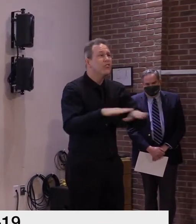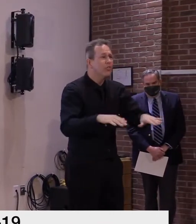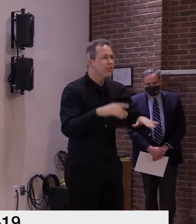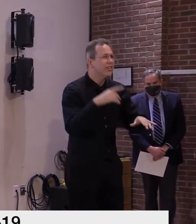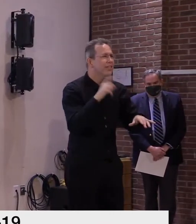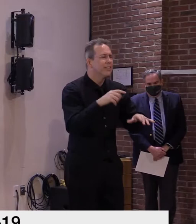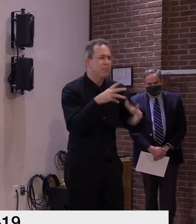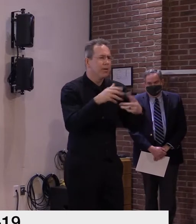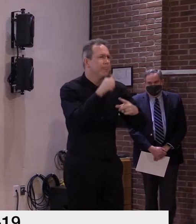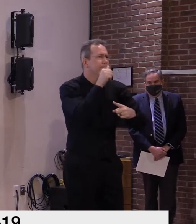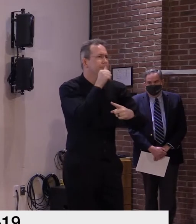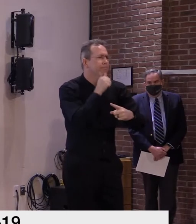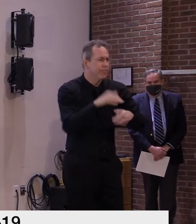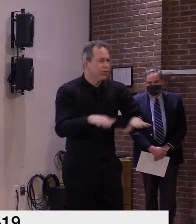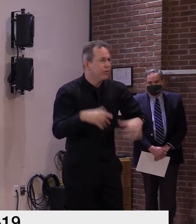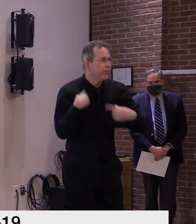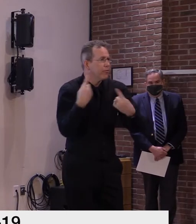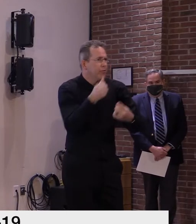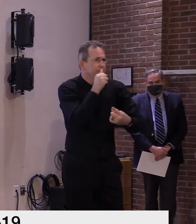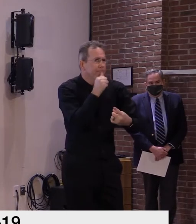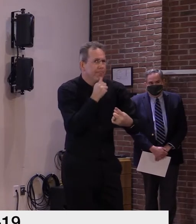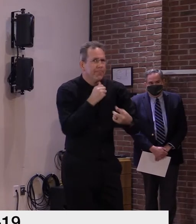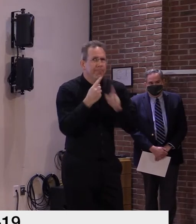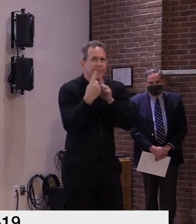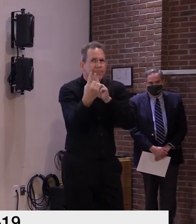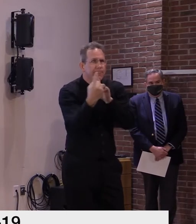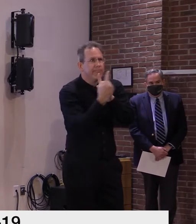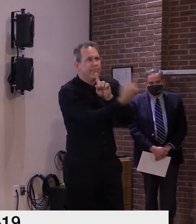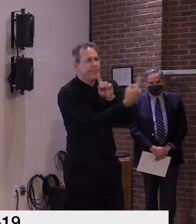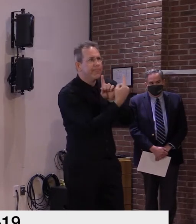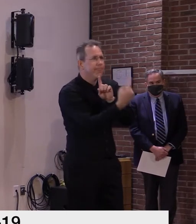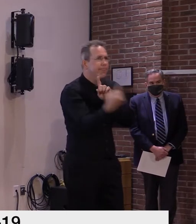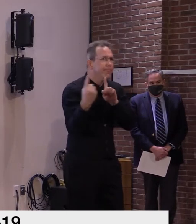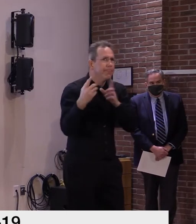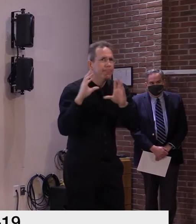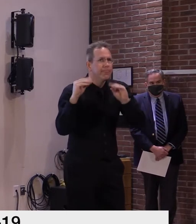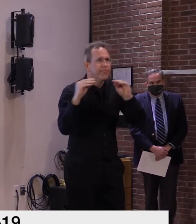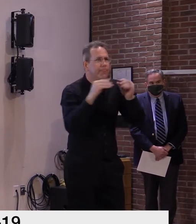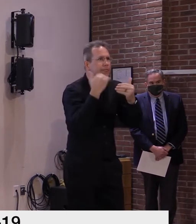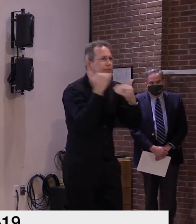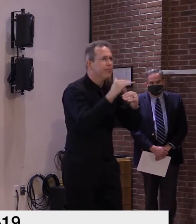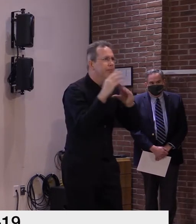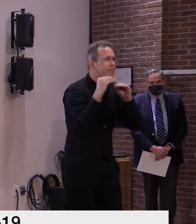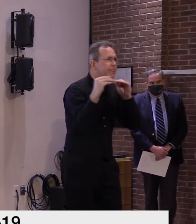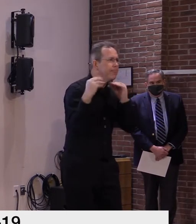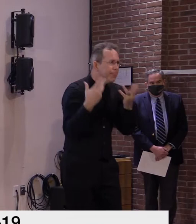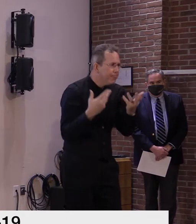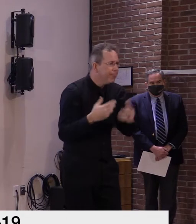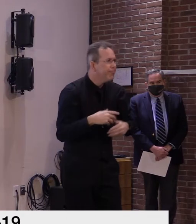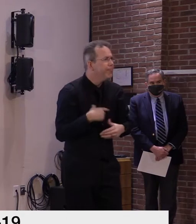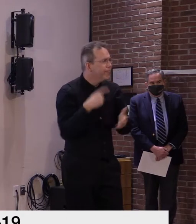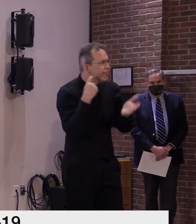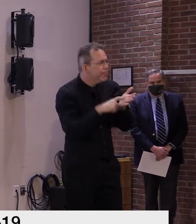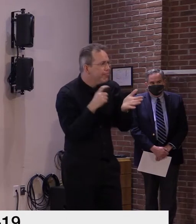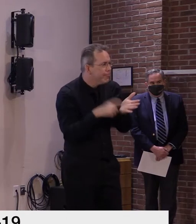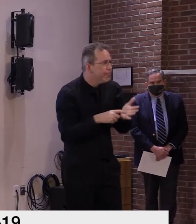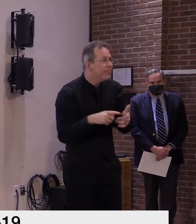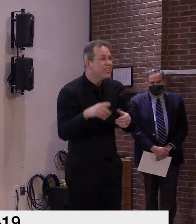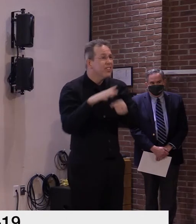We also have to acknowledge and recognize the stress on teachers, the need to care for the caregivers, to support their